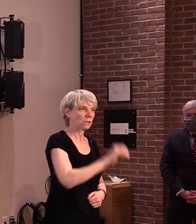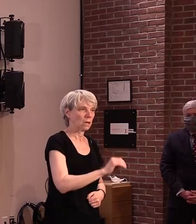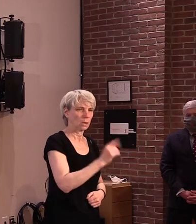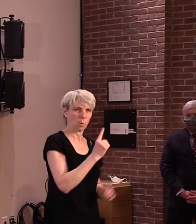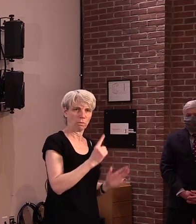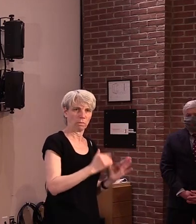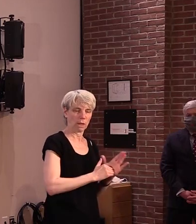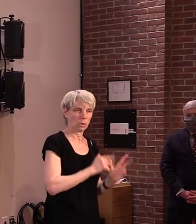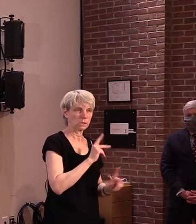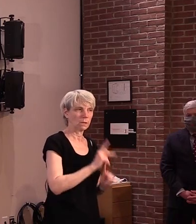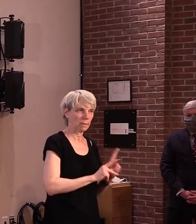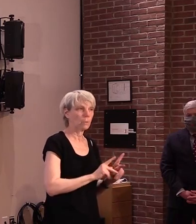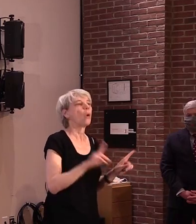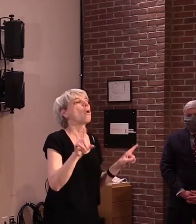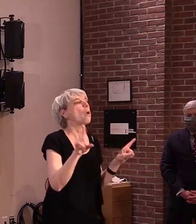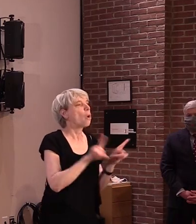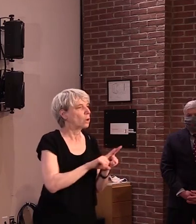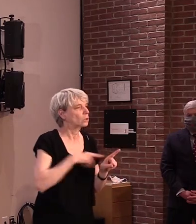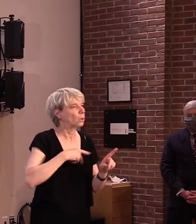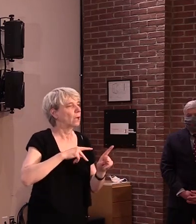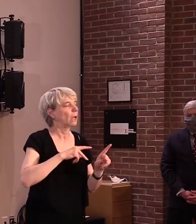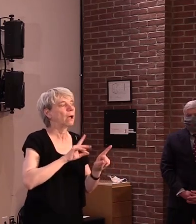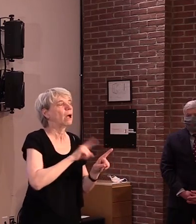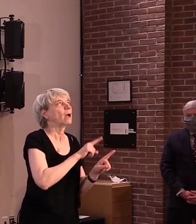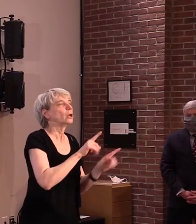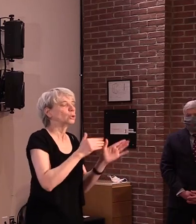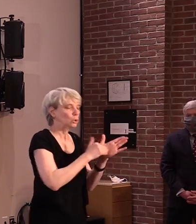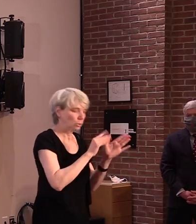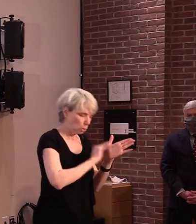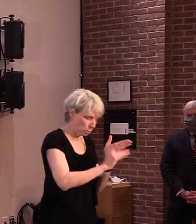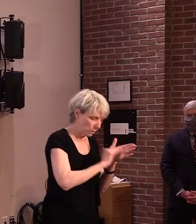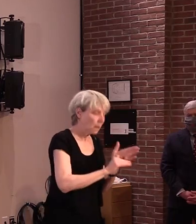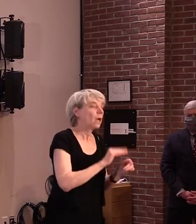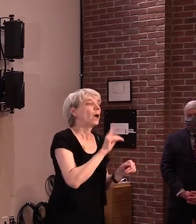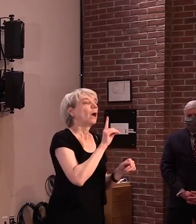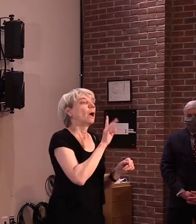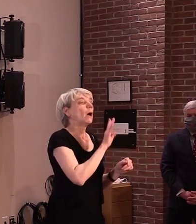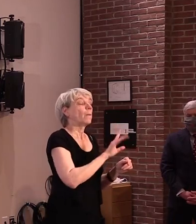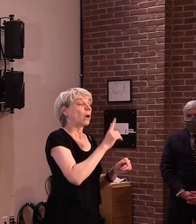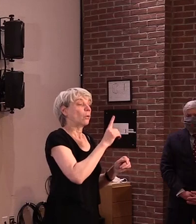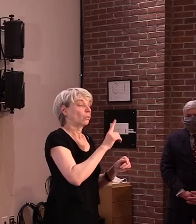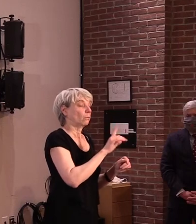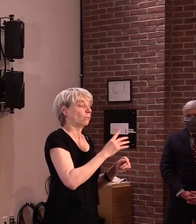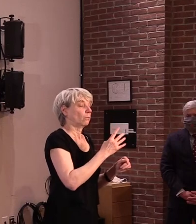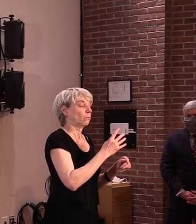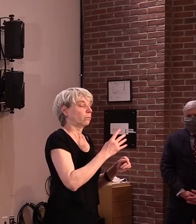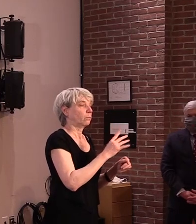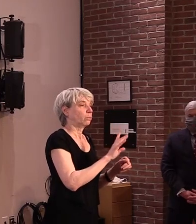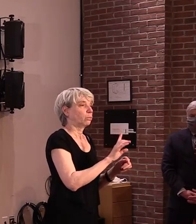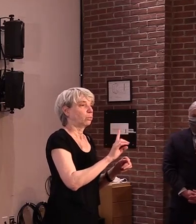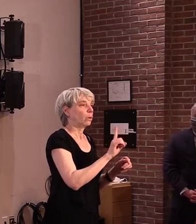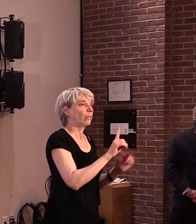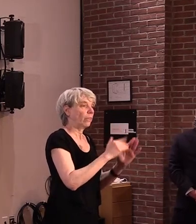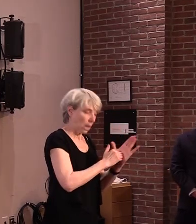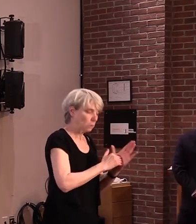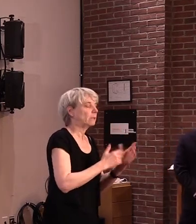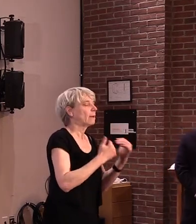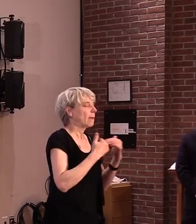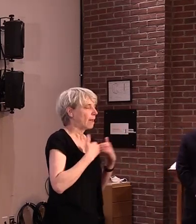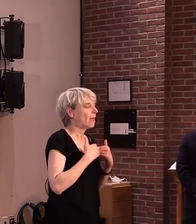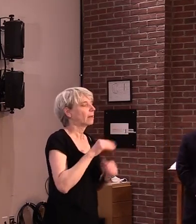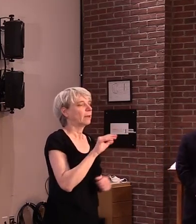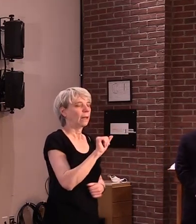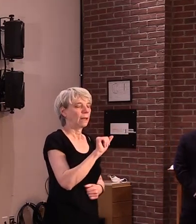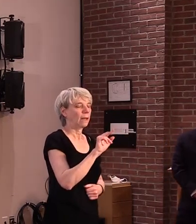had serologies, not the PCR. So if you take those out, it has very